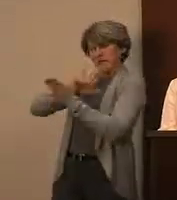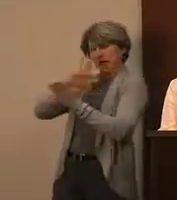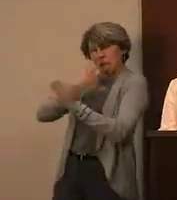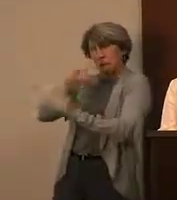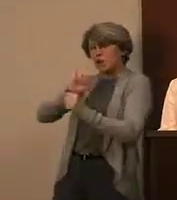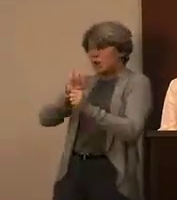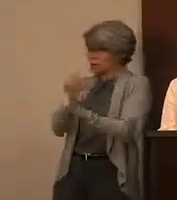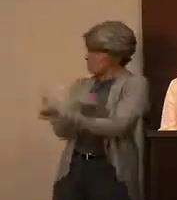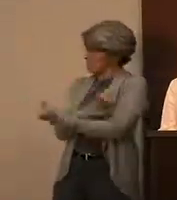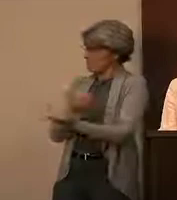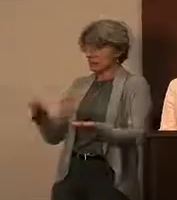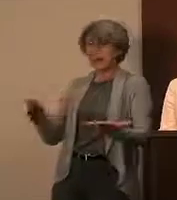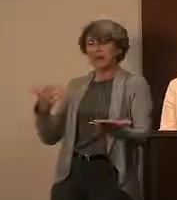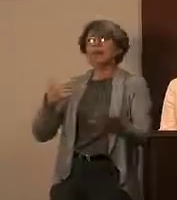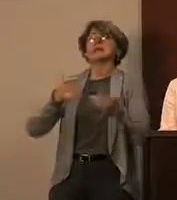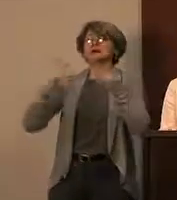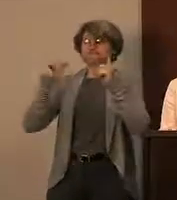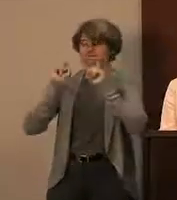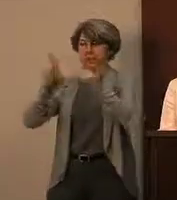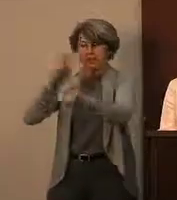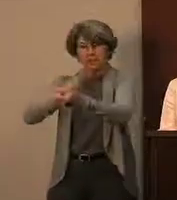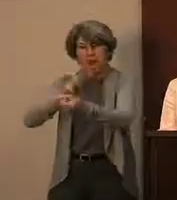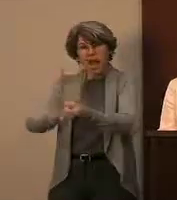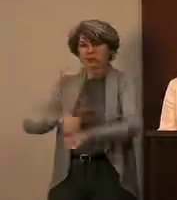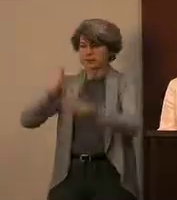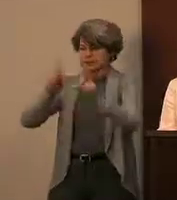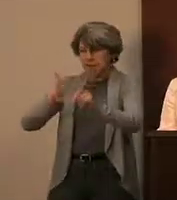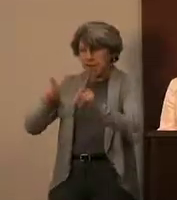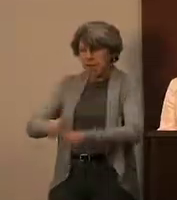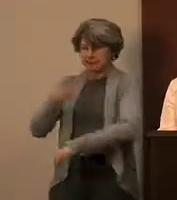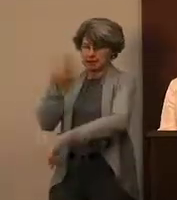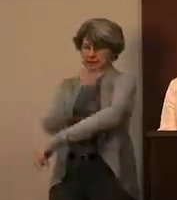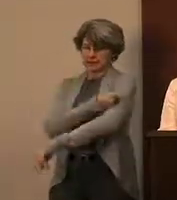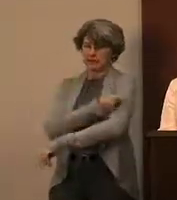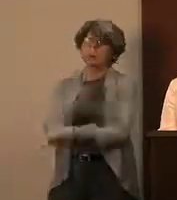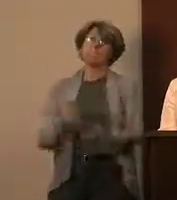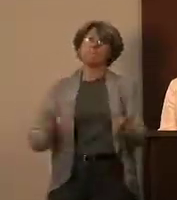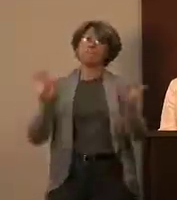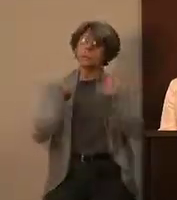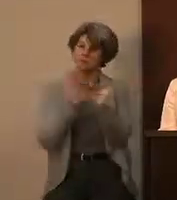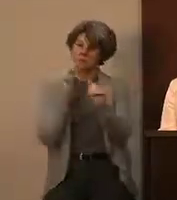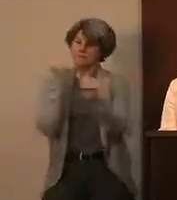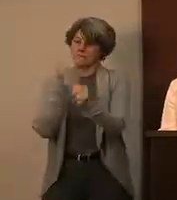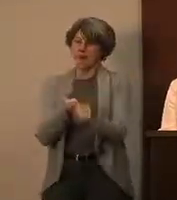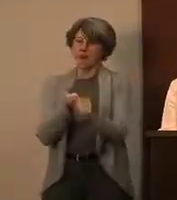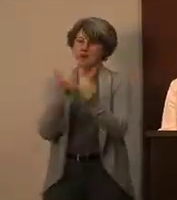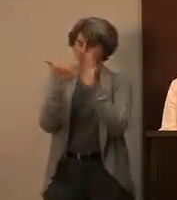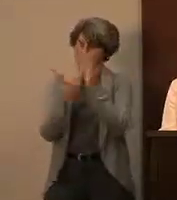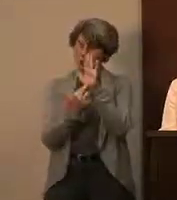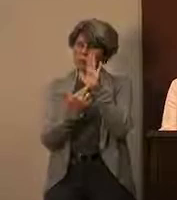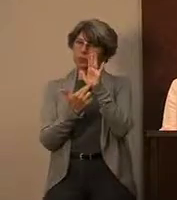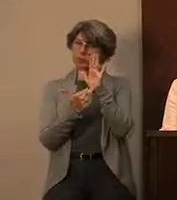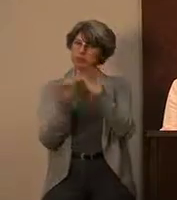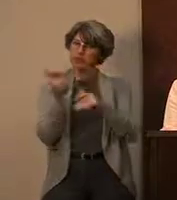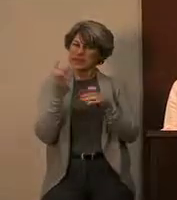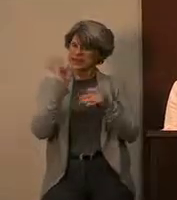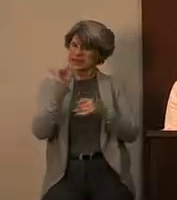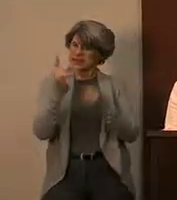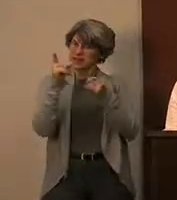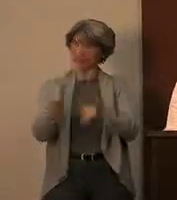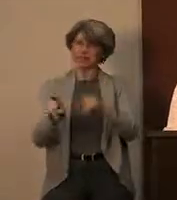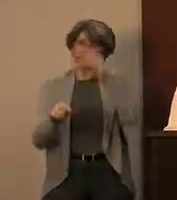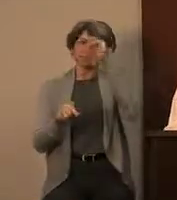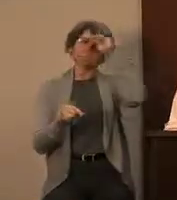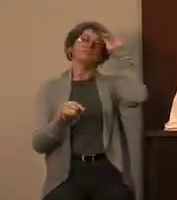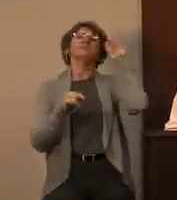and paperwork. I got tested. I got immunized. So it's very, very important to take advantage of that. So strongly